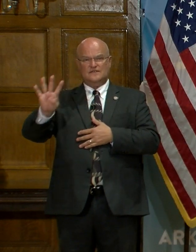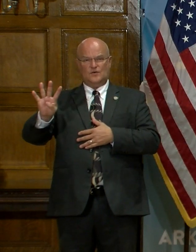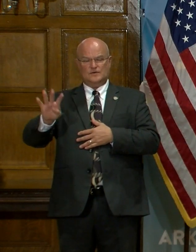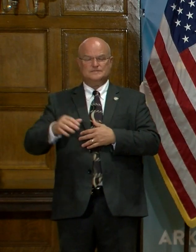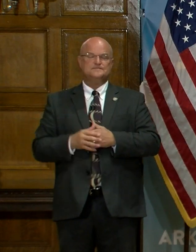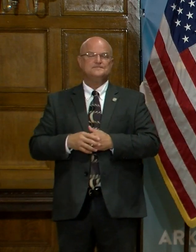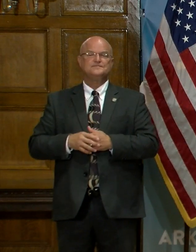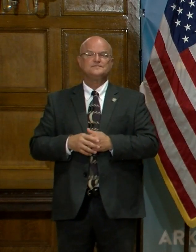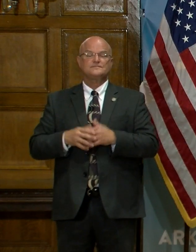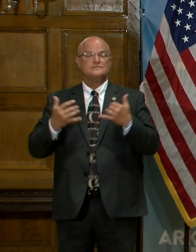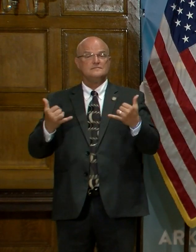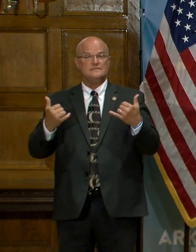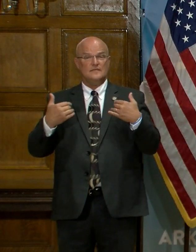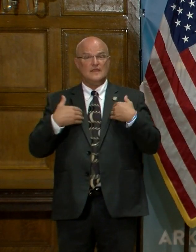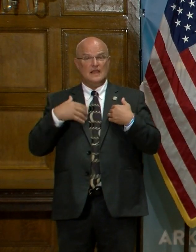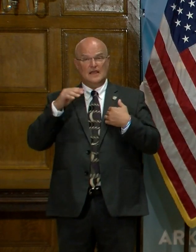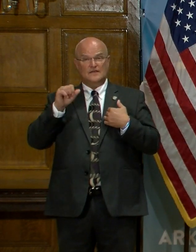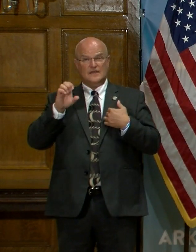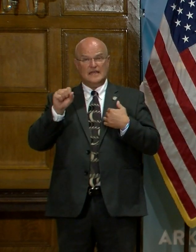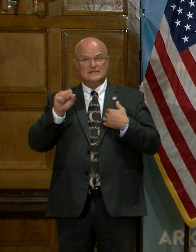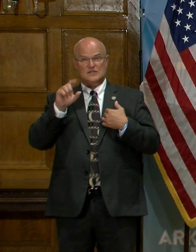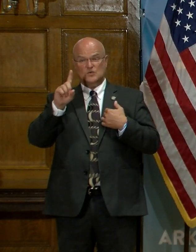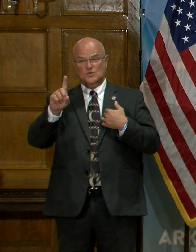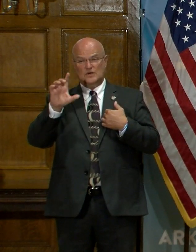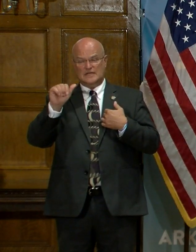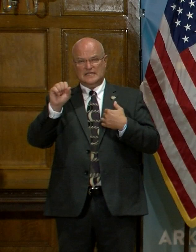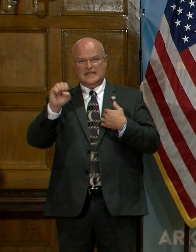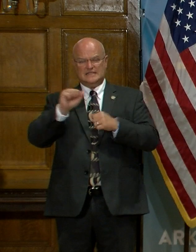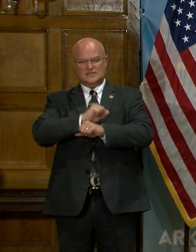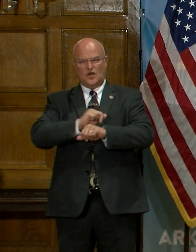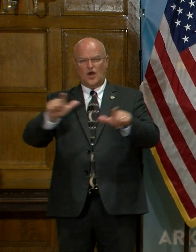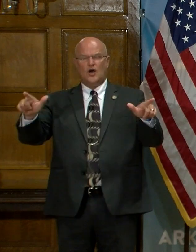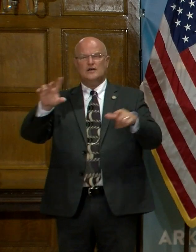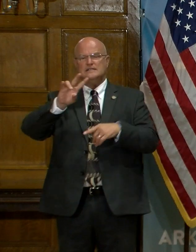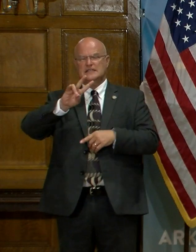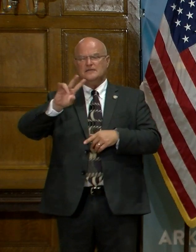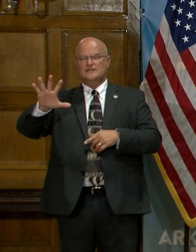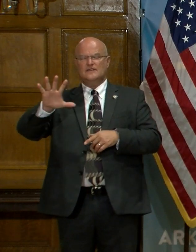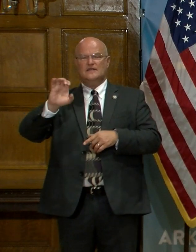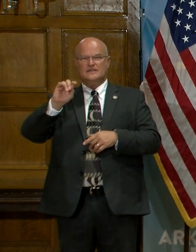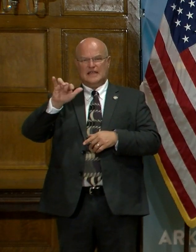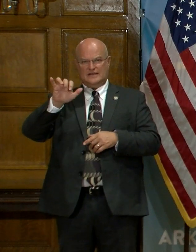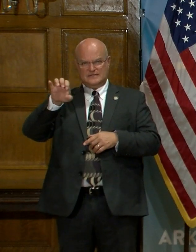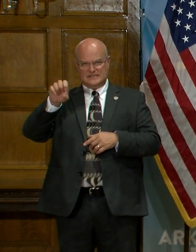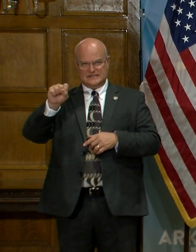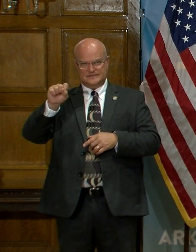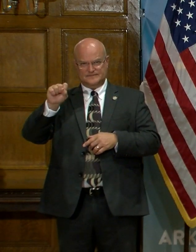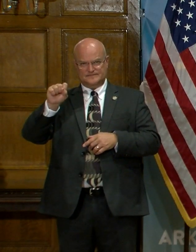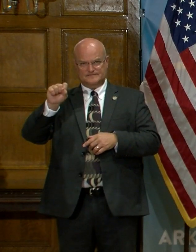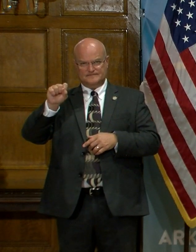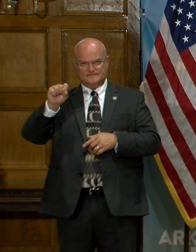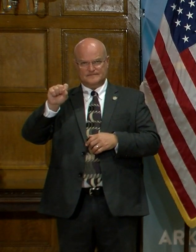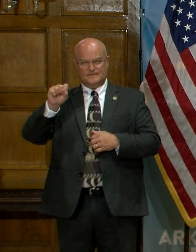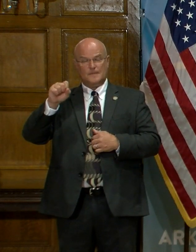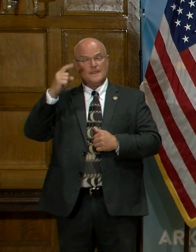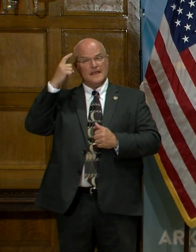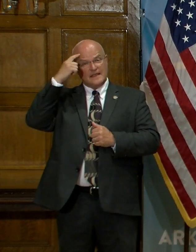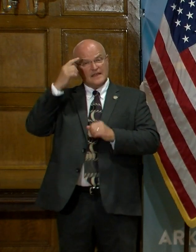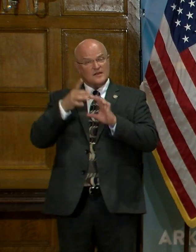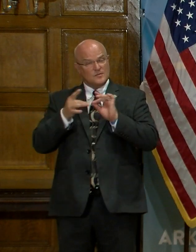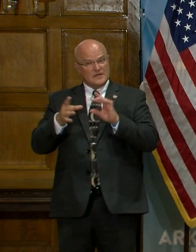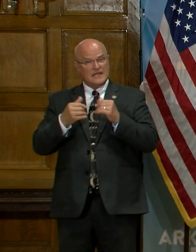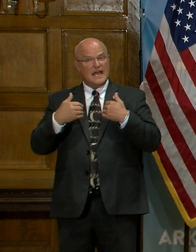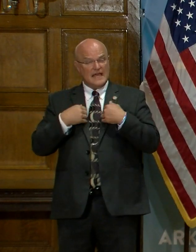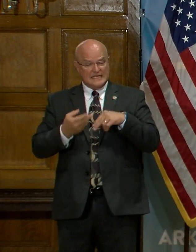5,554. And we now have cases, at least one case in all 75 counties. The governor has mentioned